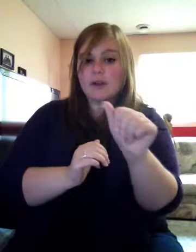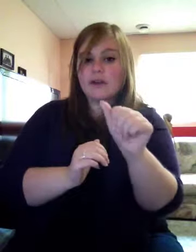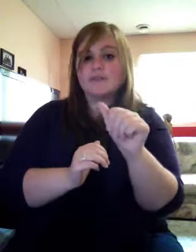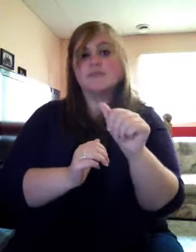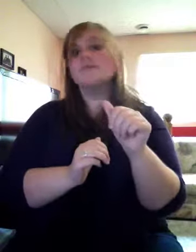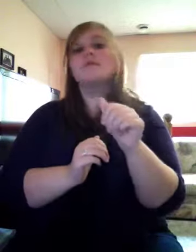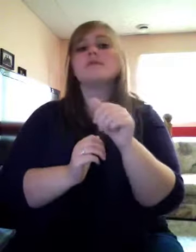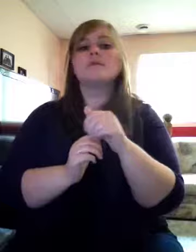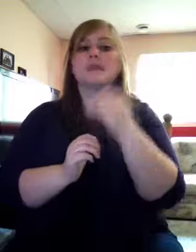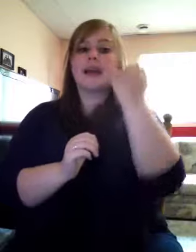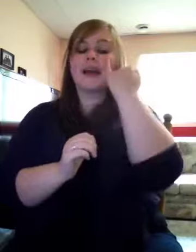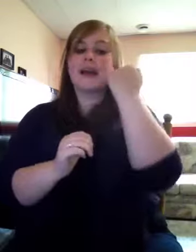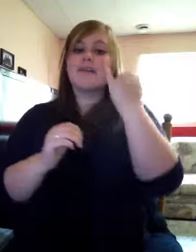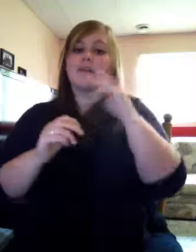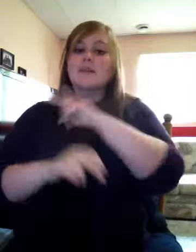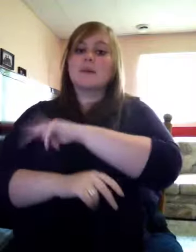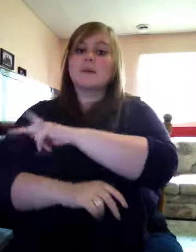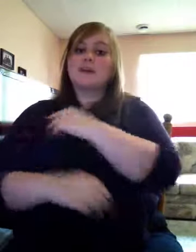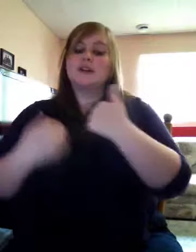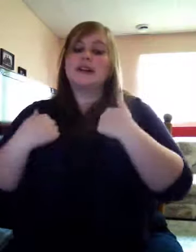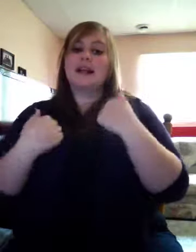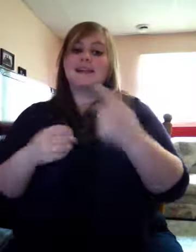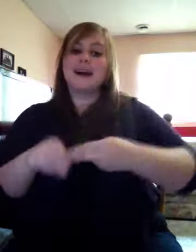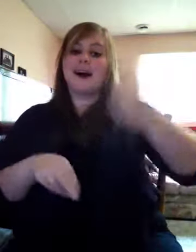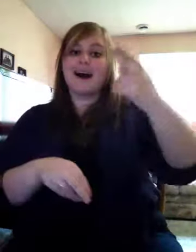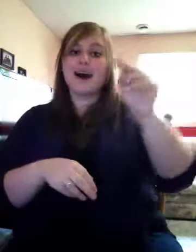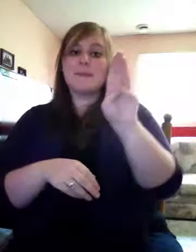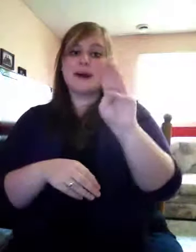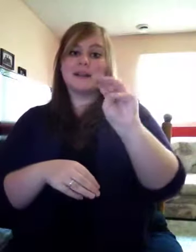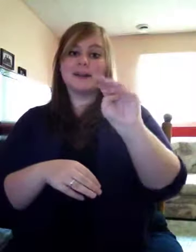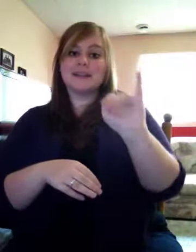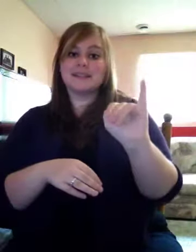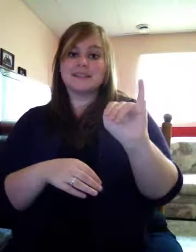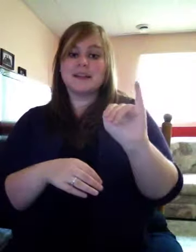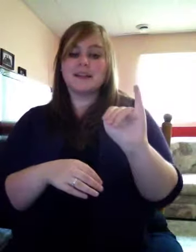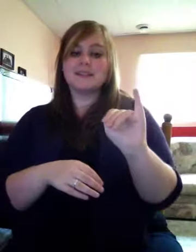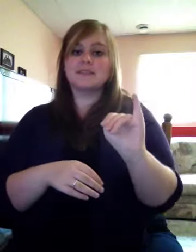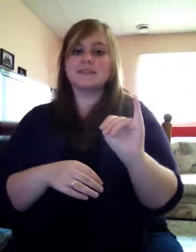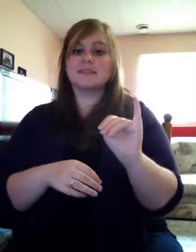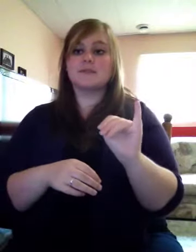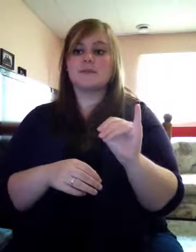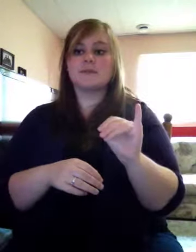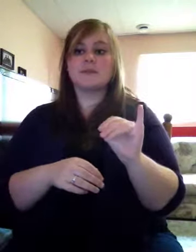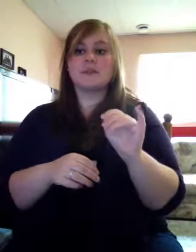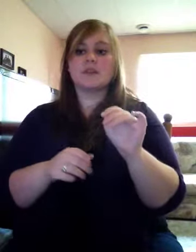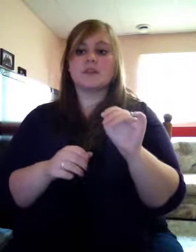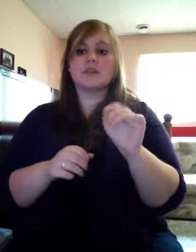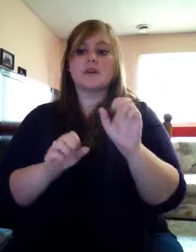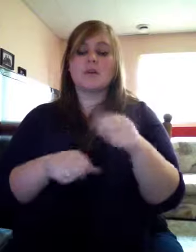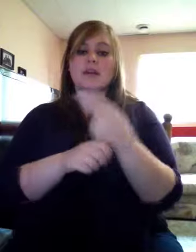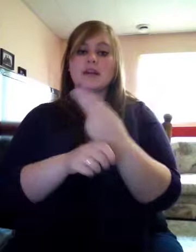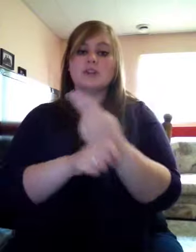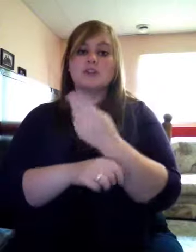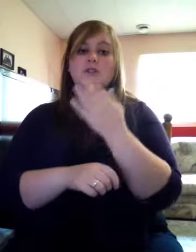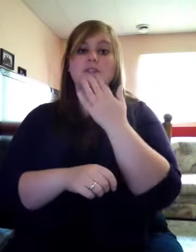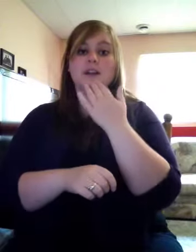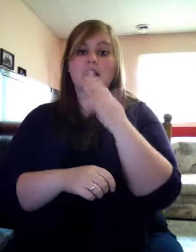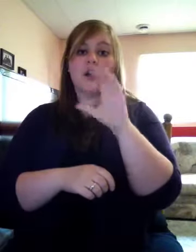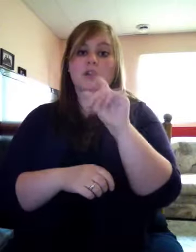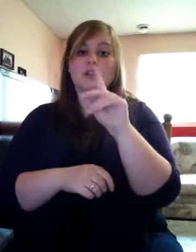index, we can use a lower frequency to increase penetration and to get a better look at the abdominal aorta. Using color Doppler can help